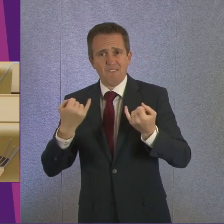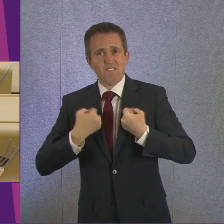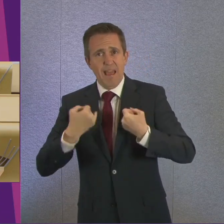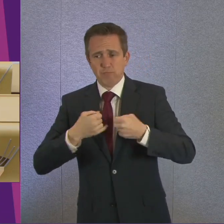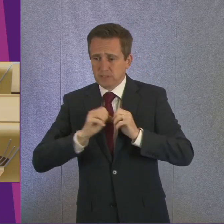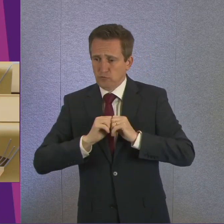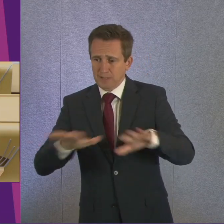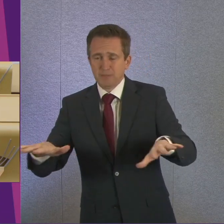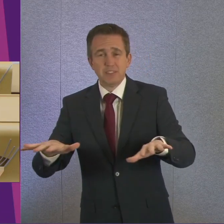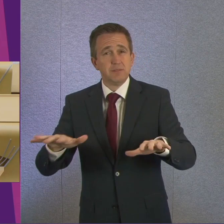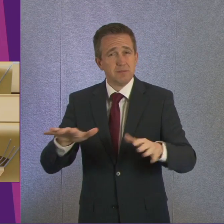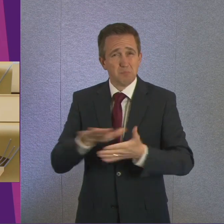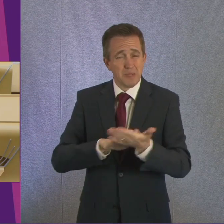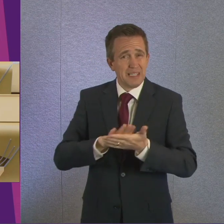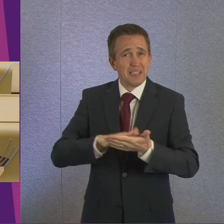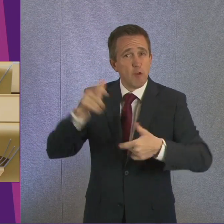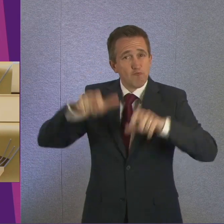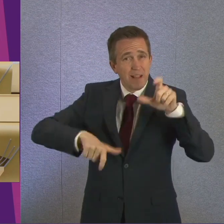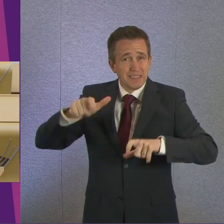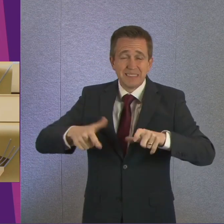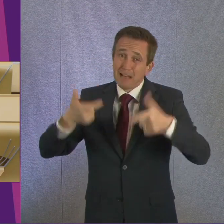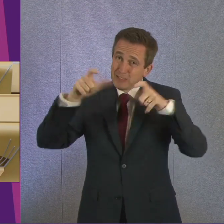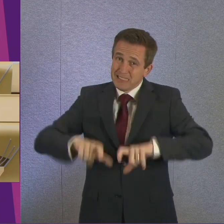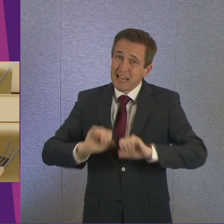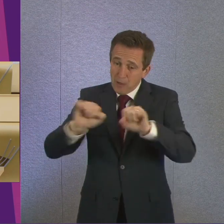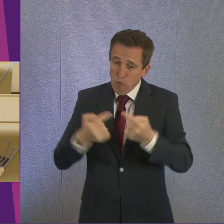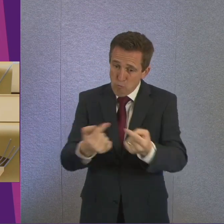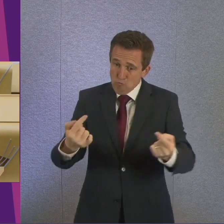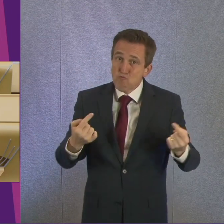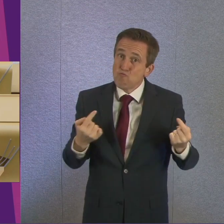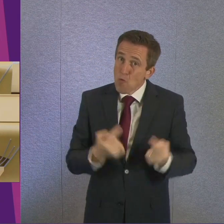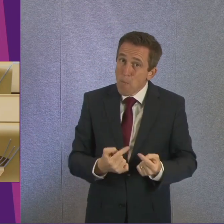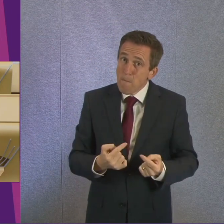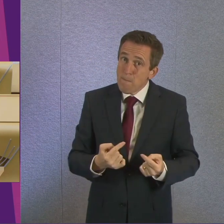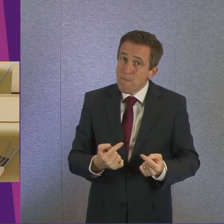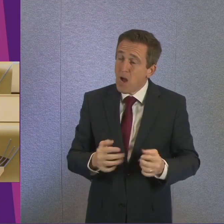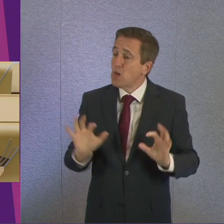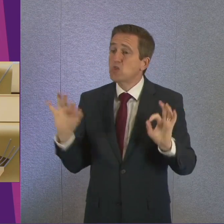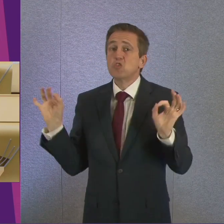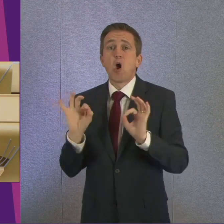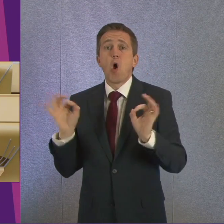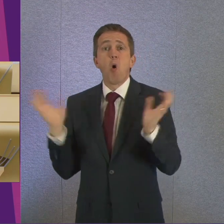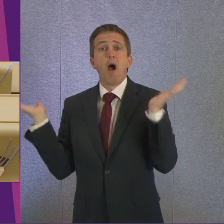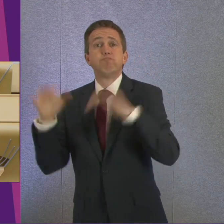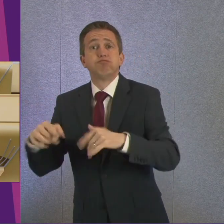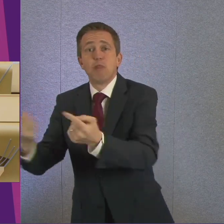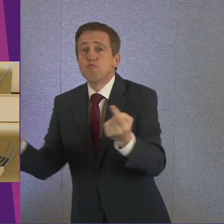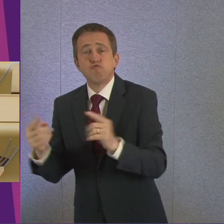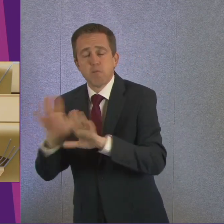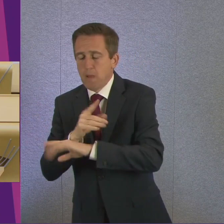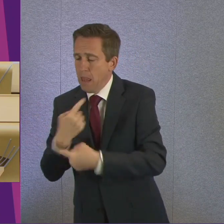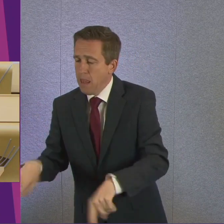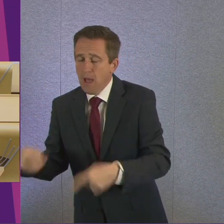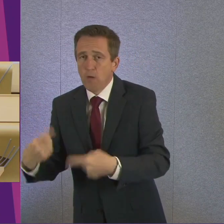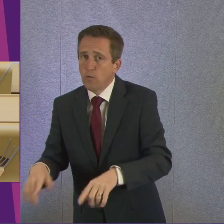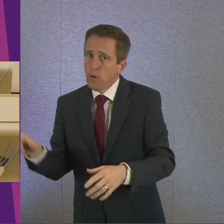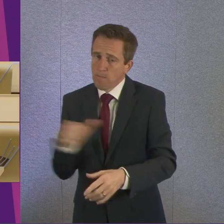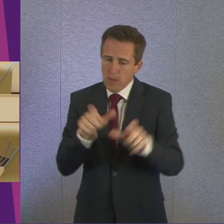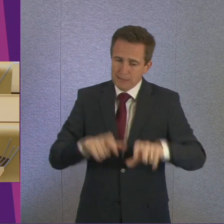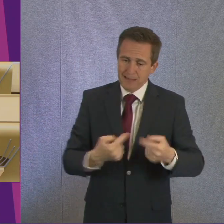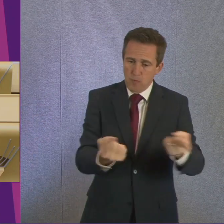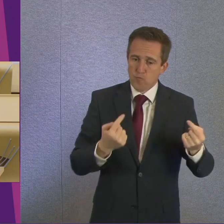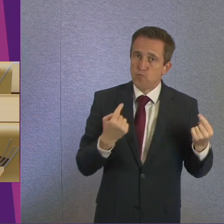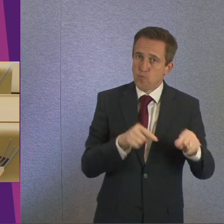about residents having to be in their own rooms, all communal activity ending, as well as the infection prevention